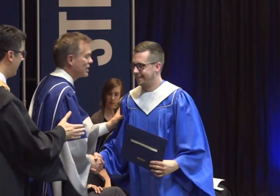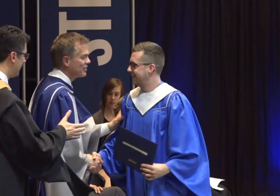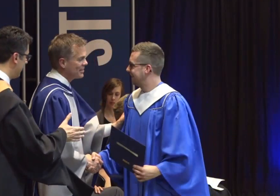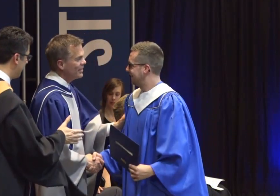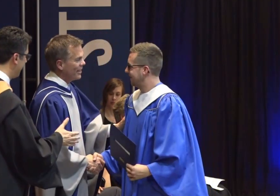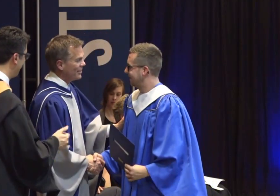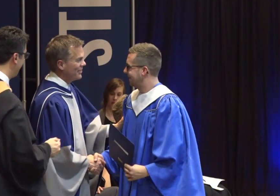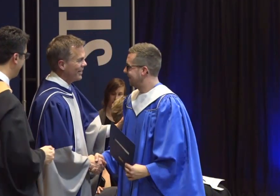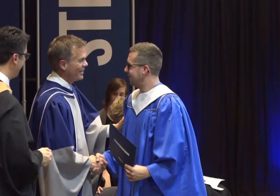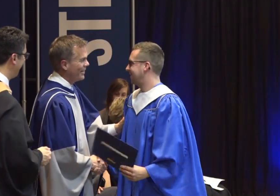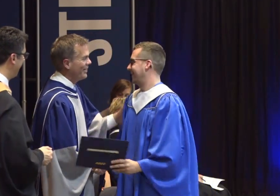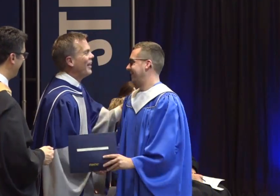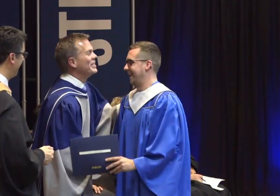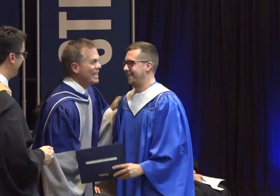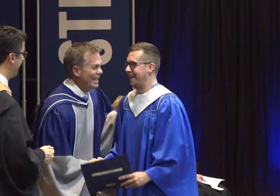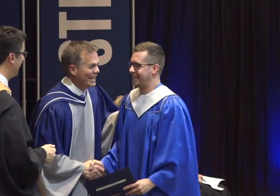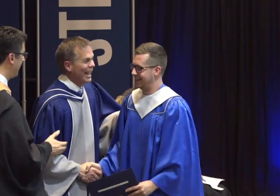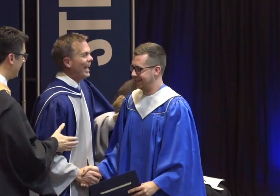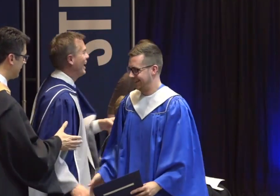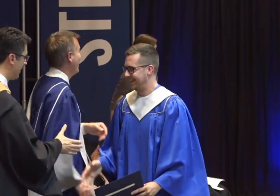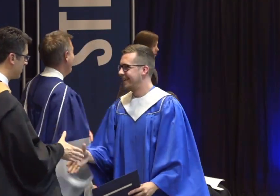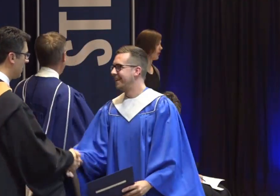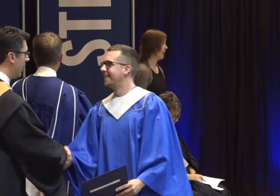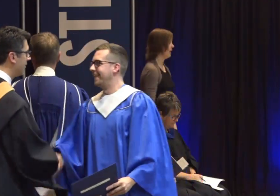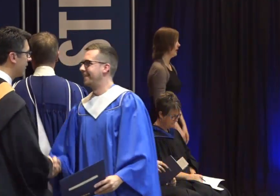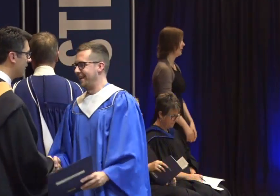Christopher Walker, honors.